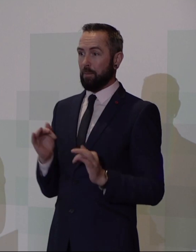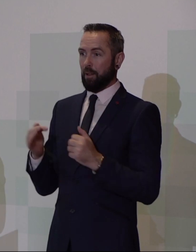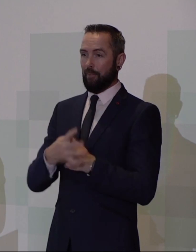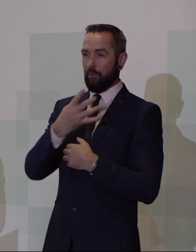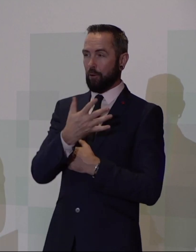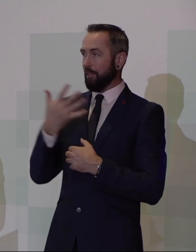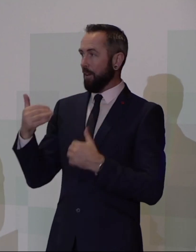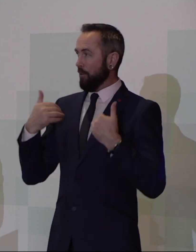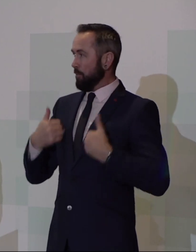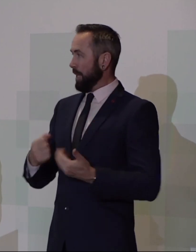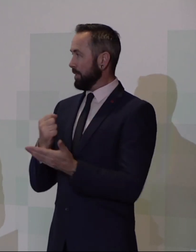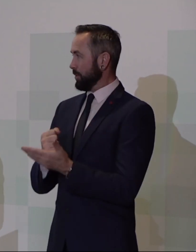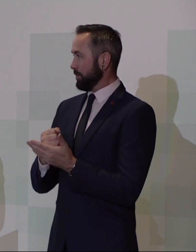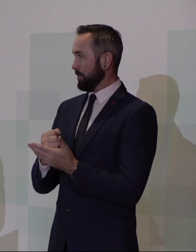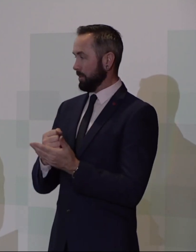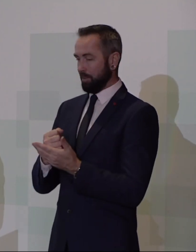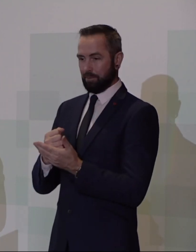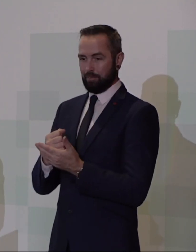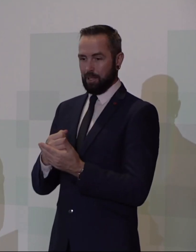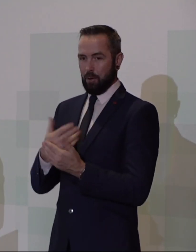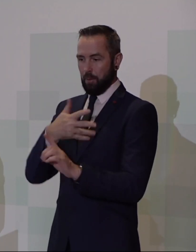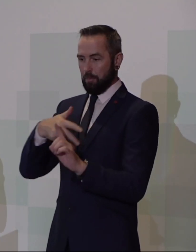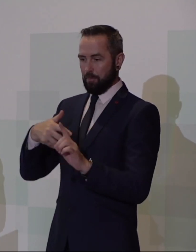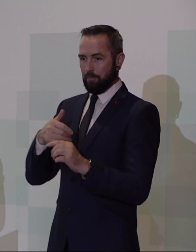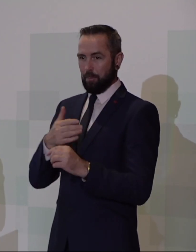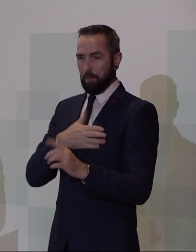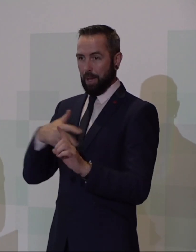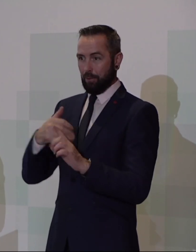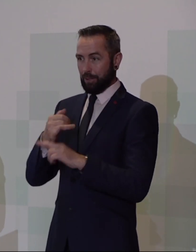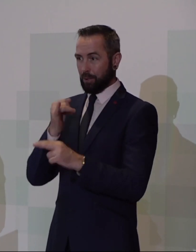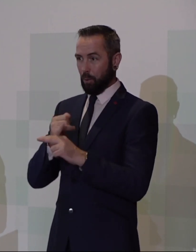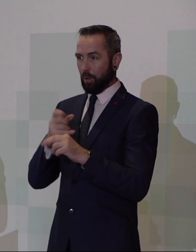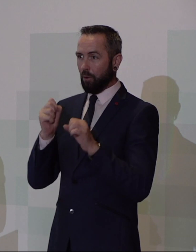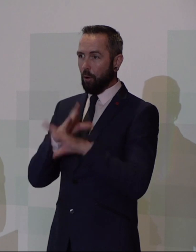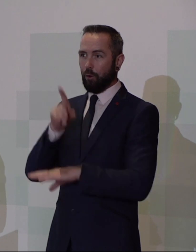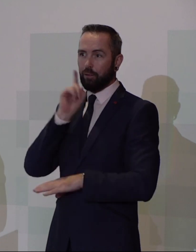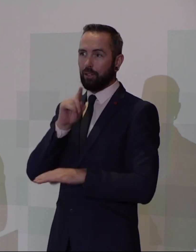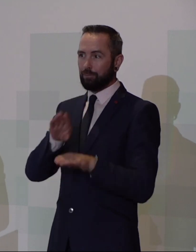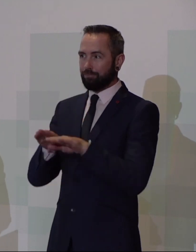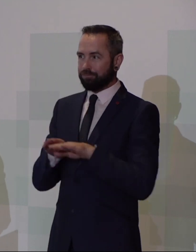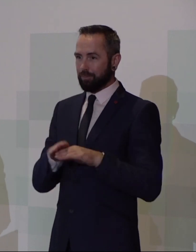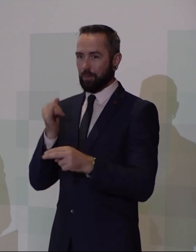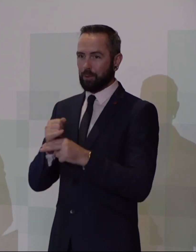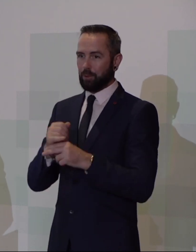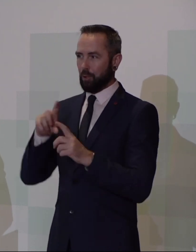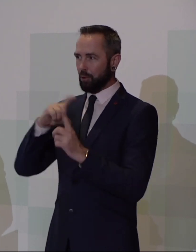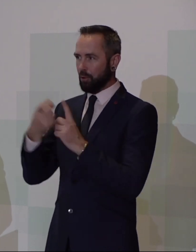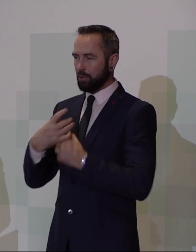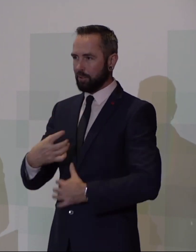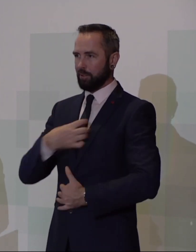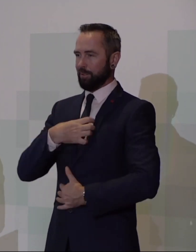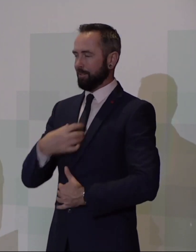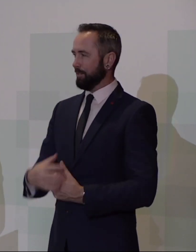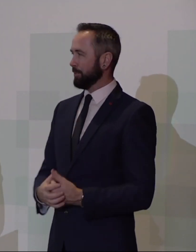male students. And I had just come from an all-girls convent school, so it was an absolute culture shock, to be honest with you.